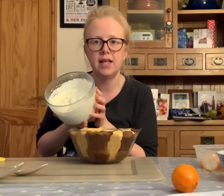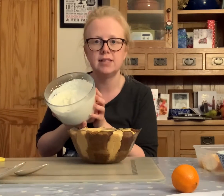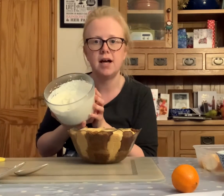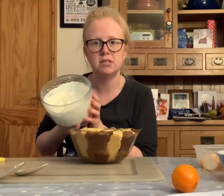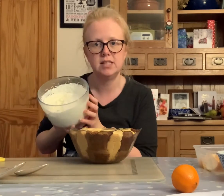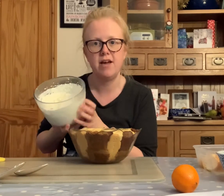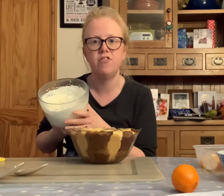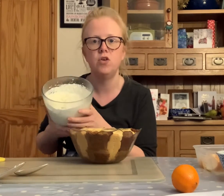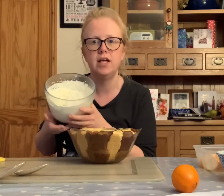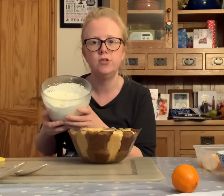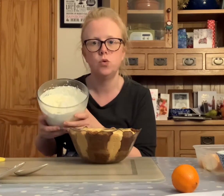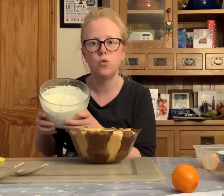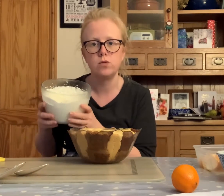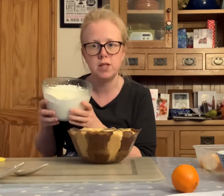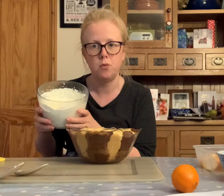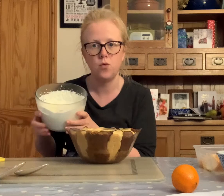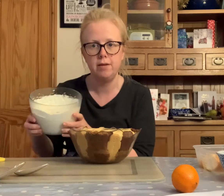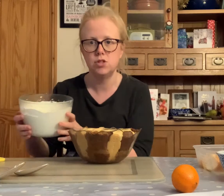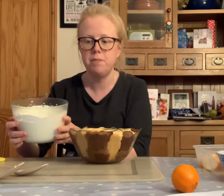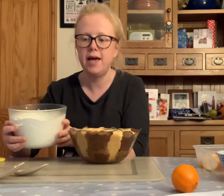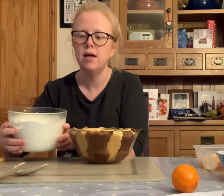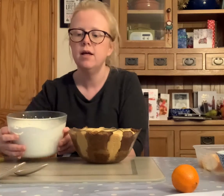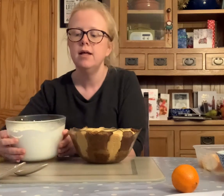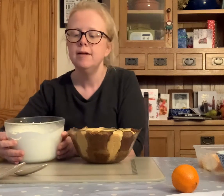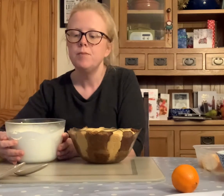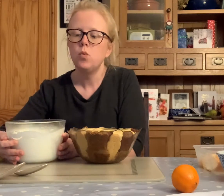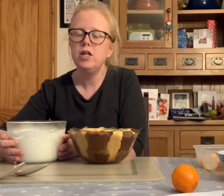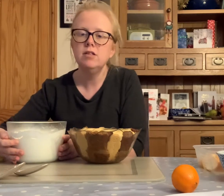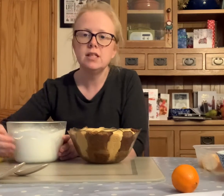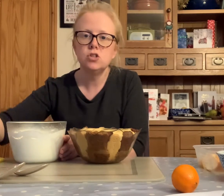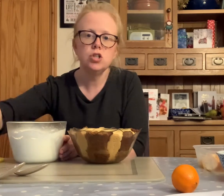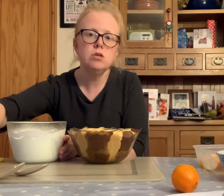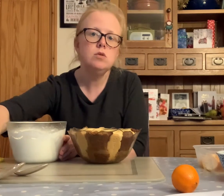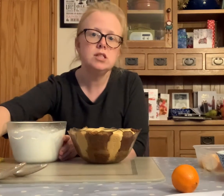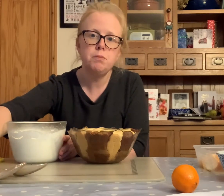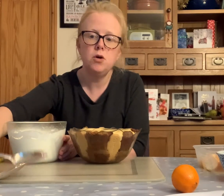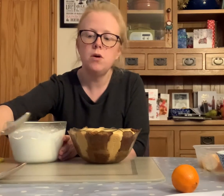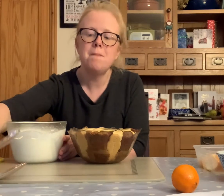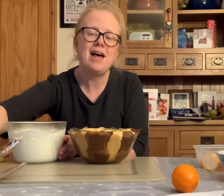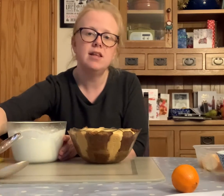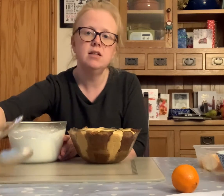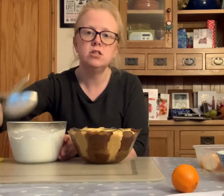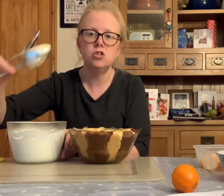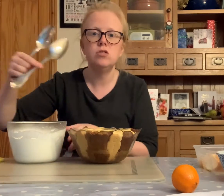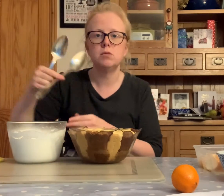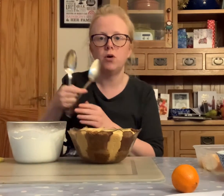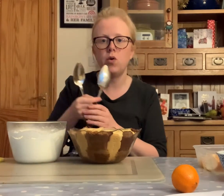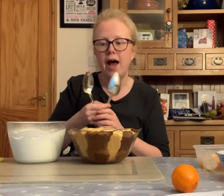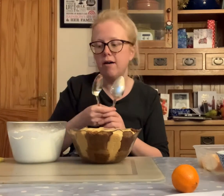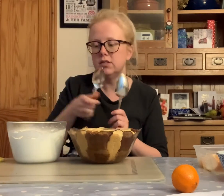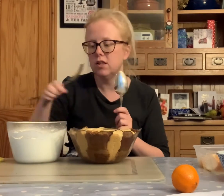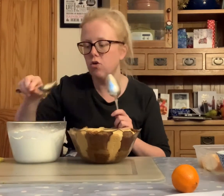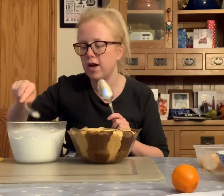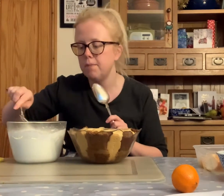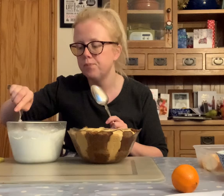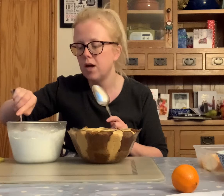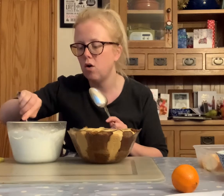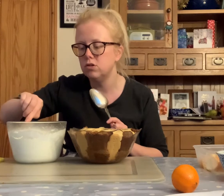how stiff you need your double cream to be. We're using the 2-spoon method to spoon out the cream onto